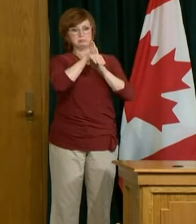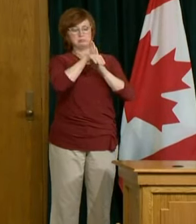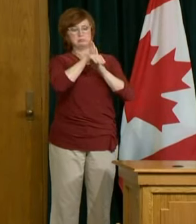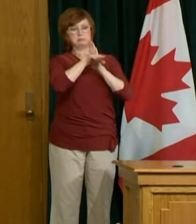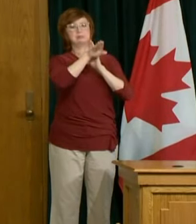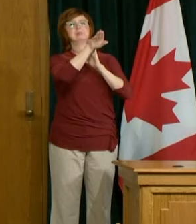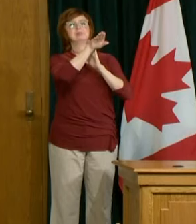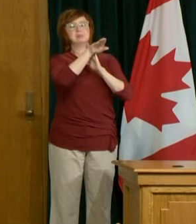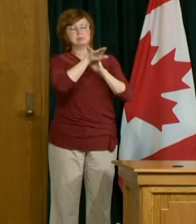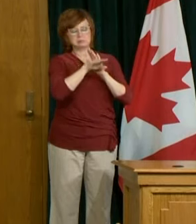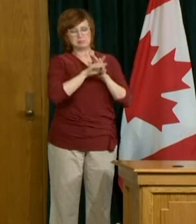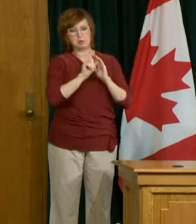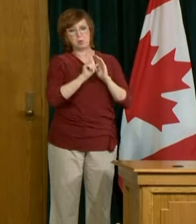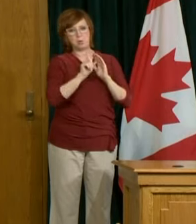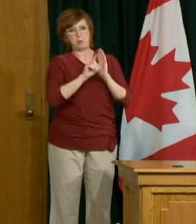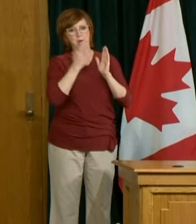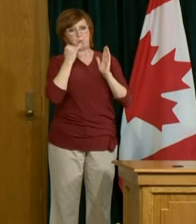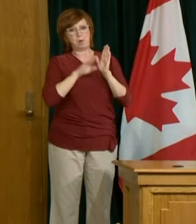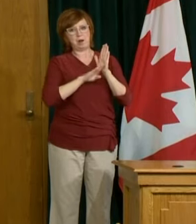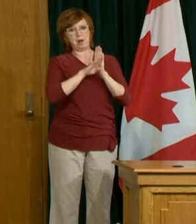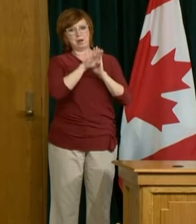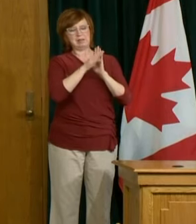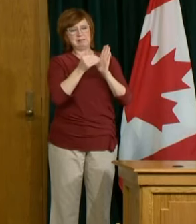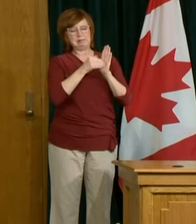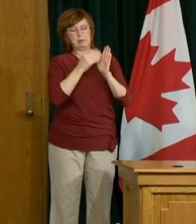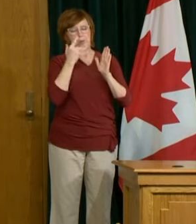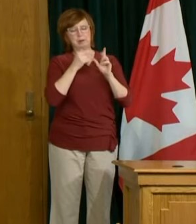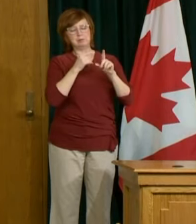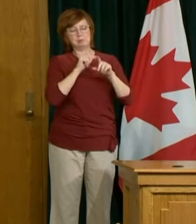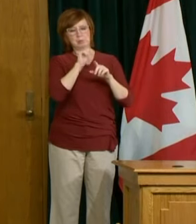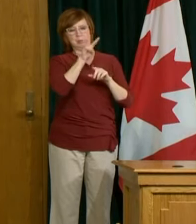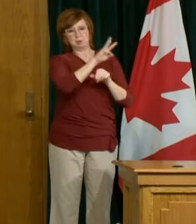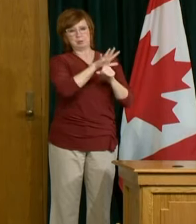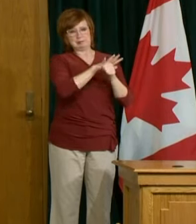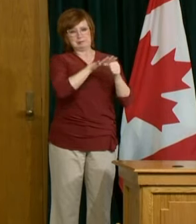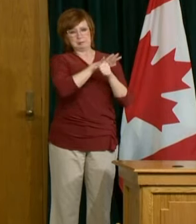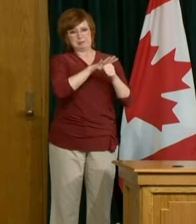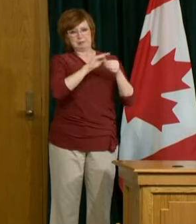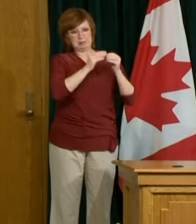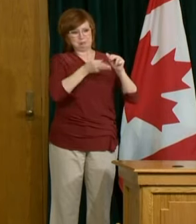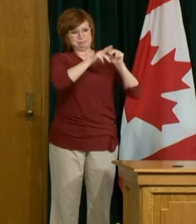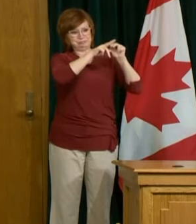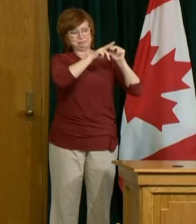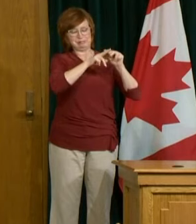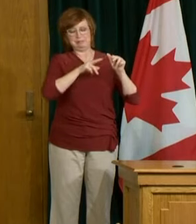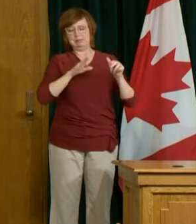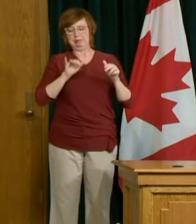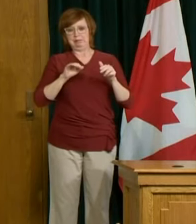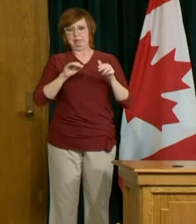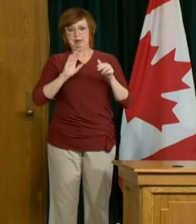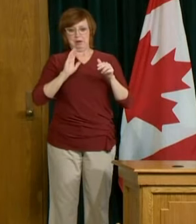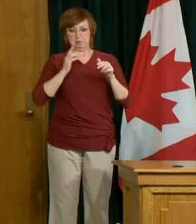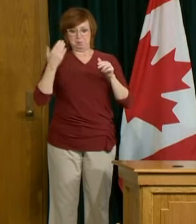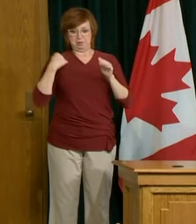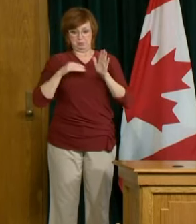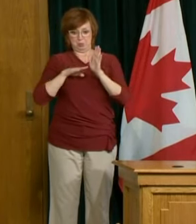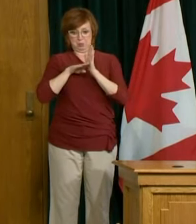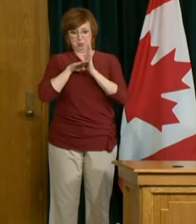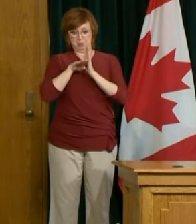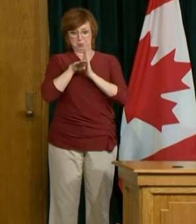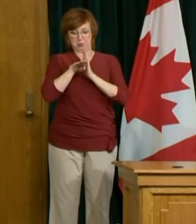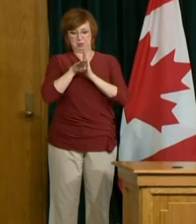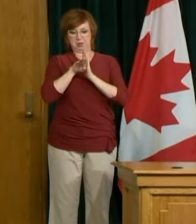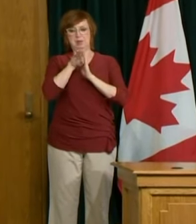the outbreaks in the northwest. And our curve, which we were saying is flat, we've now divided it by